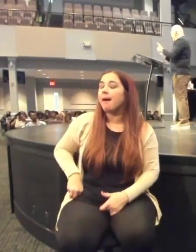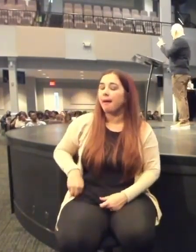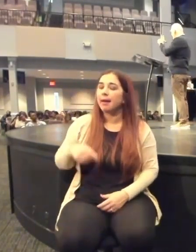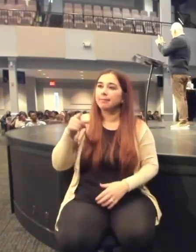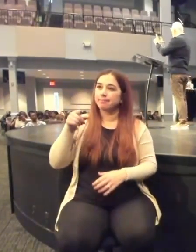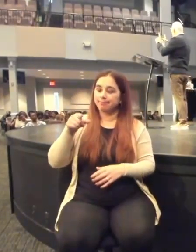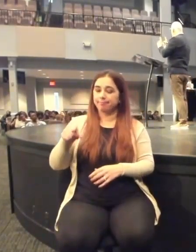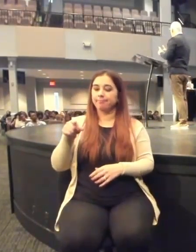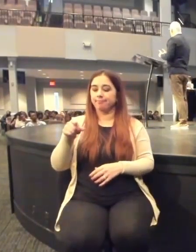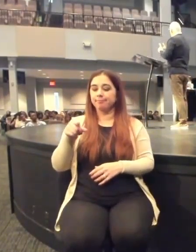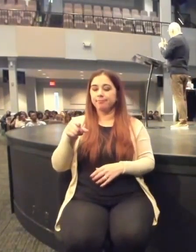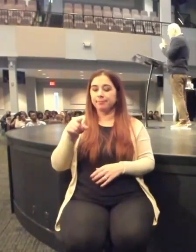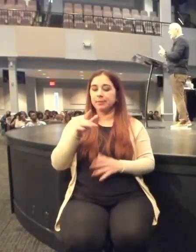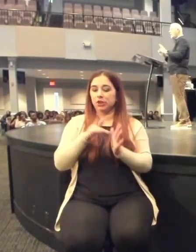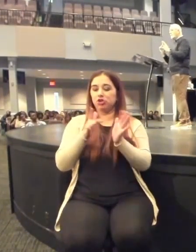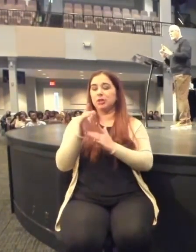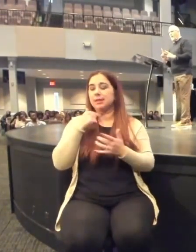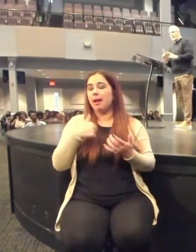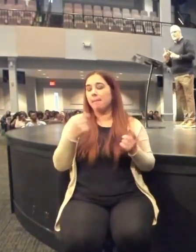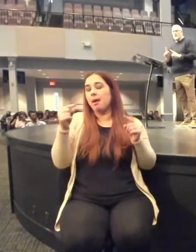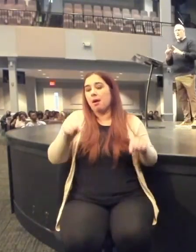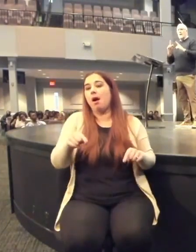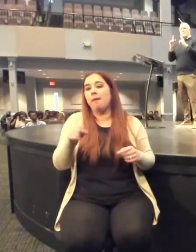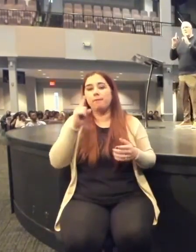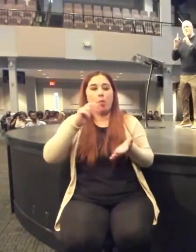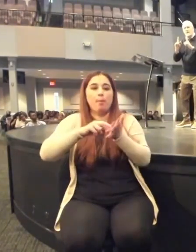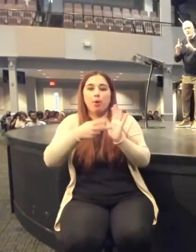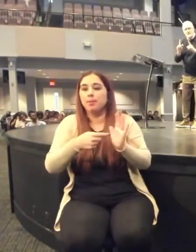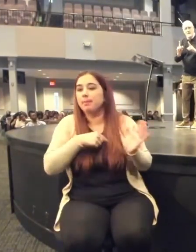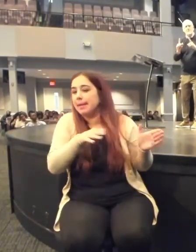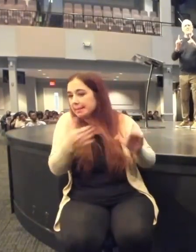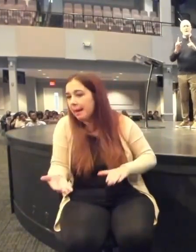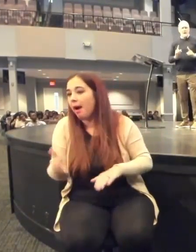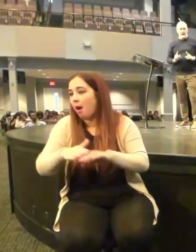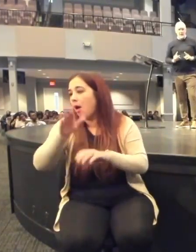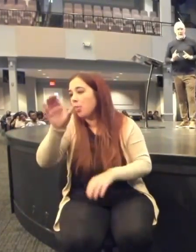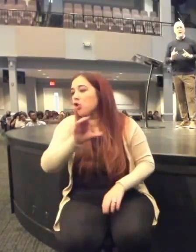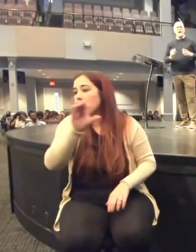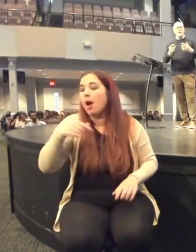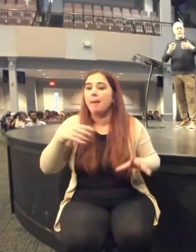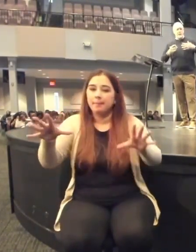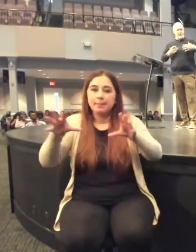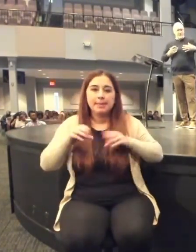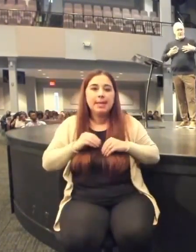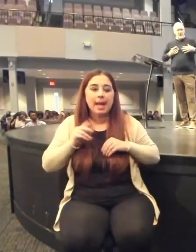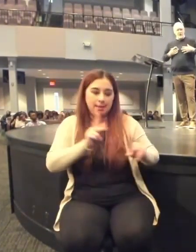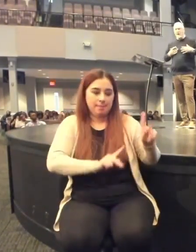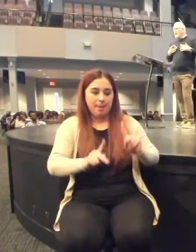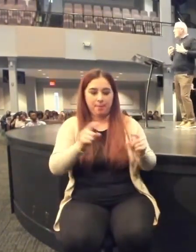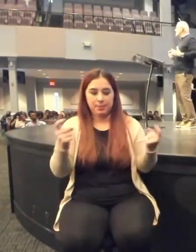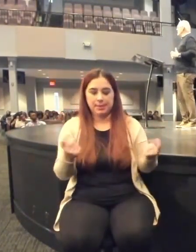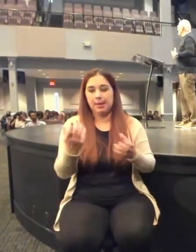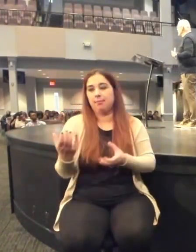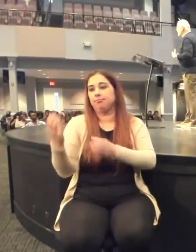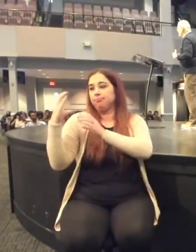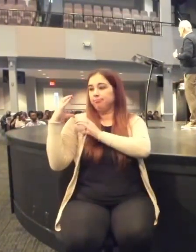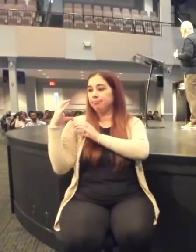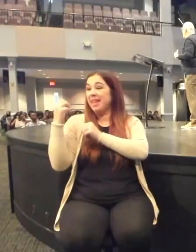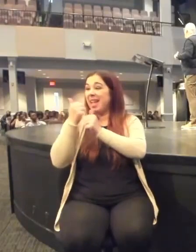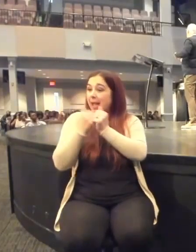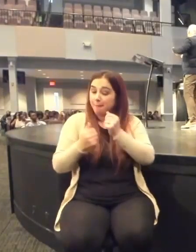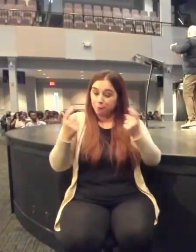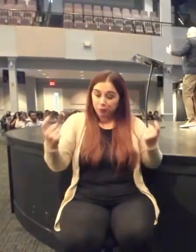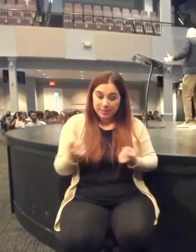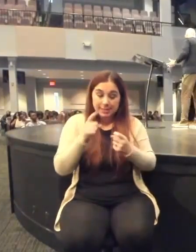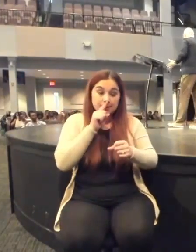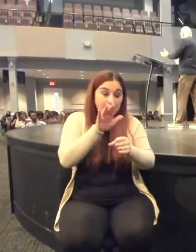to fulfill what I came to fulfill. I'm going to die on the cross. I'm going to take the sins of mankind upon myself. Every sin that's ever been